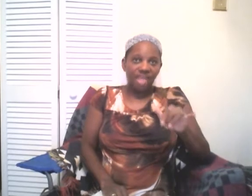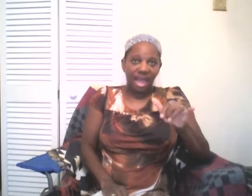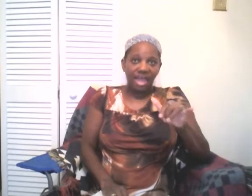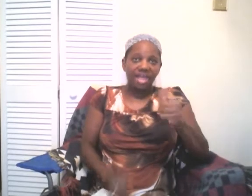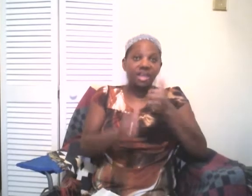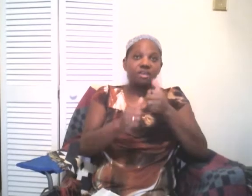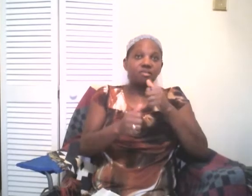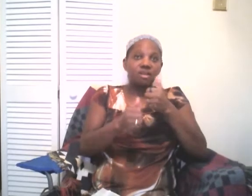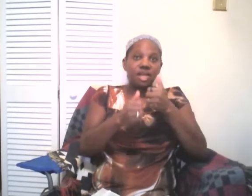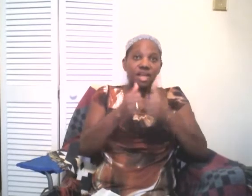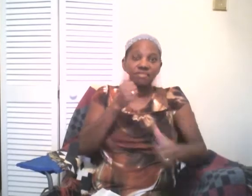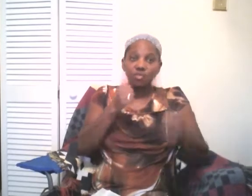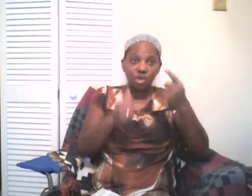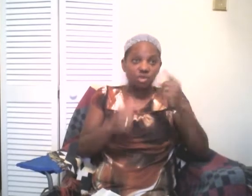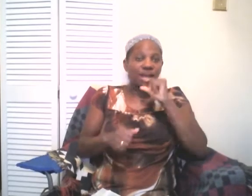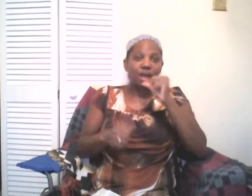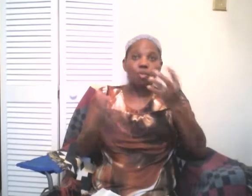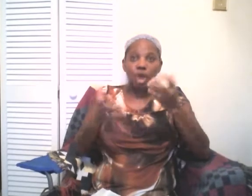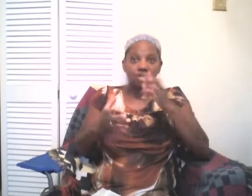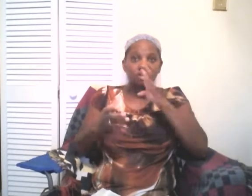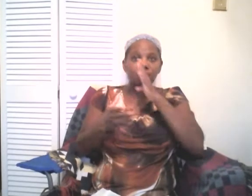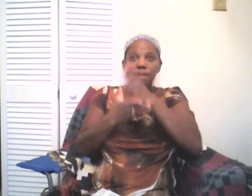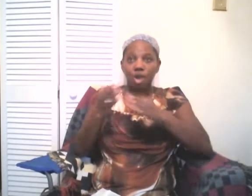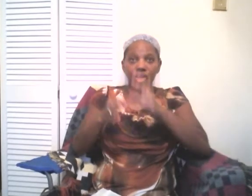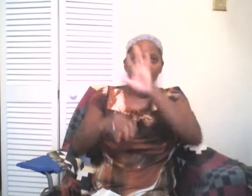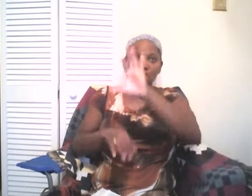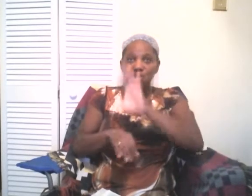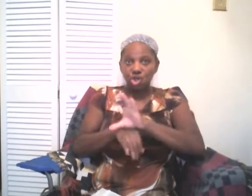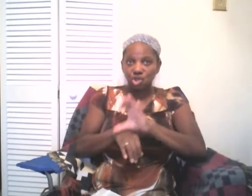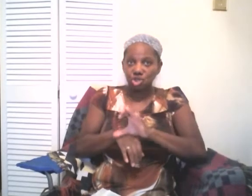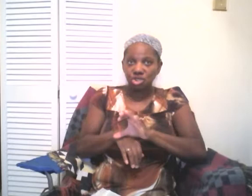that everyone do not want to be a part of your church.